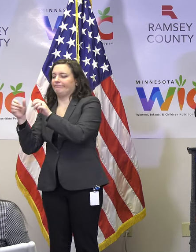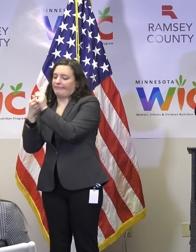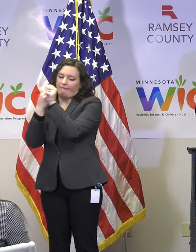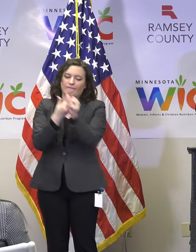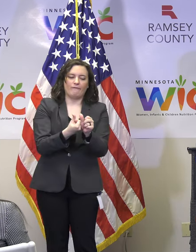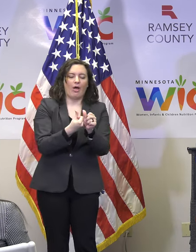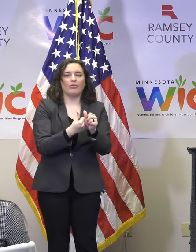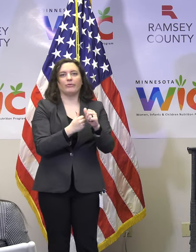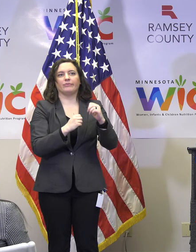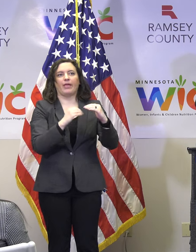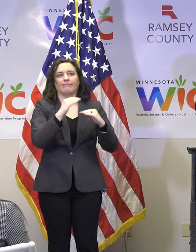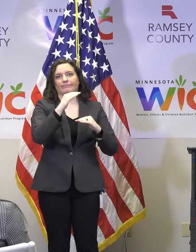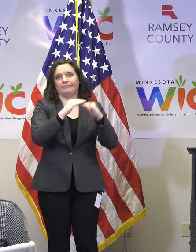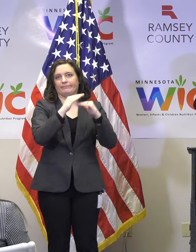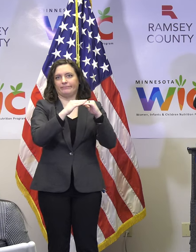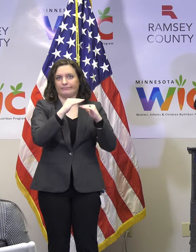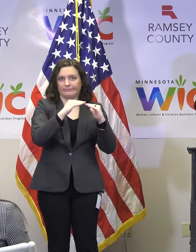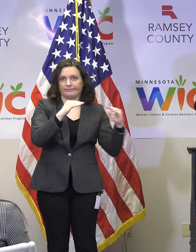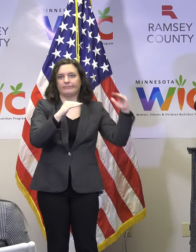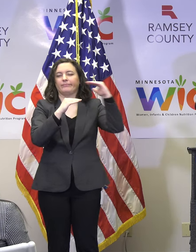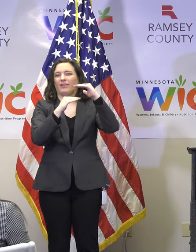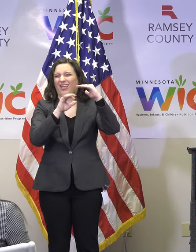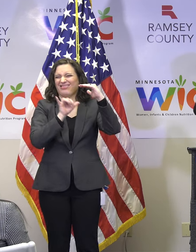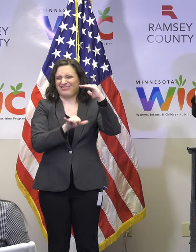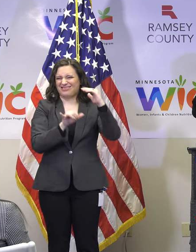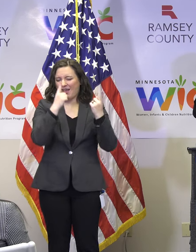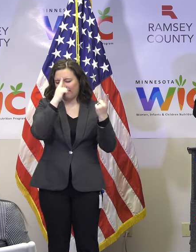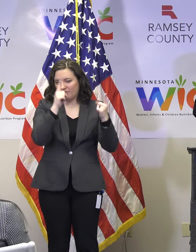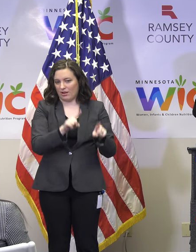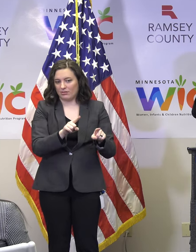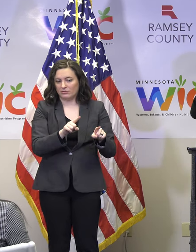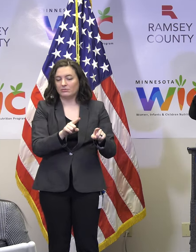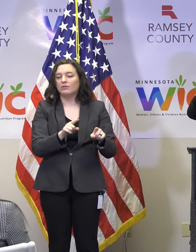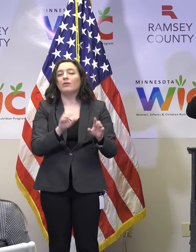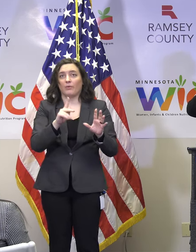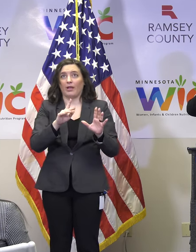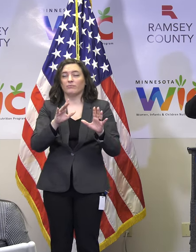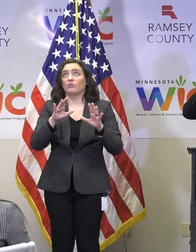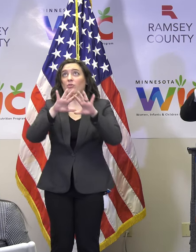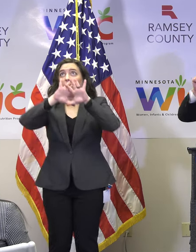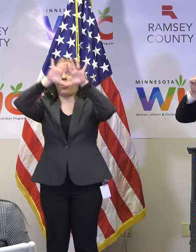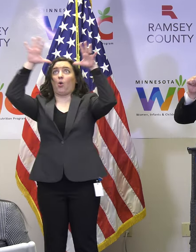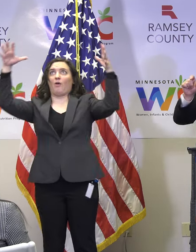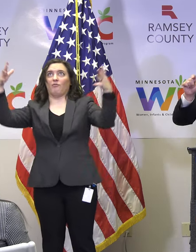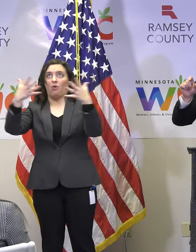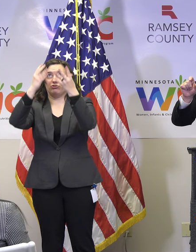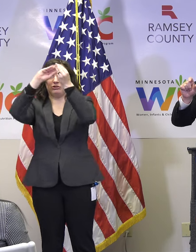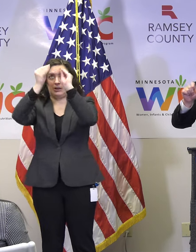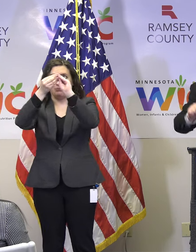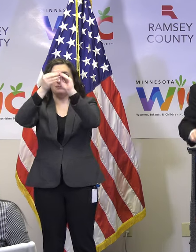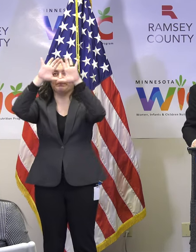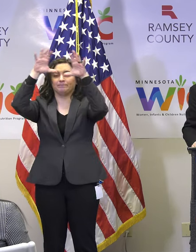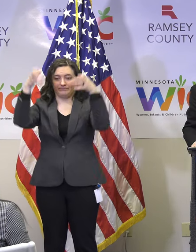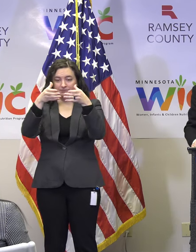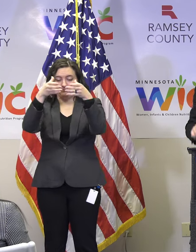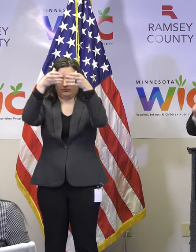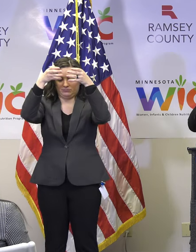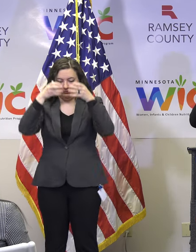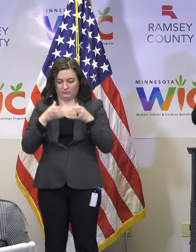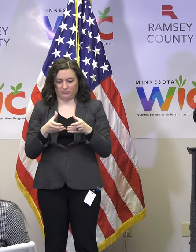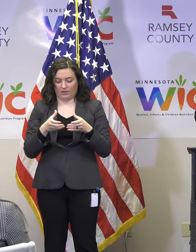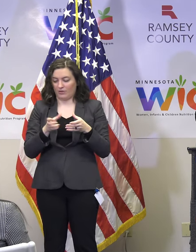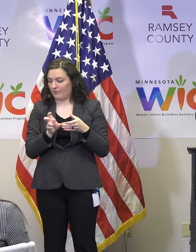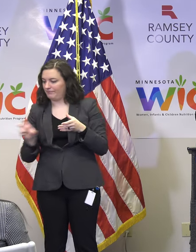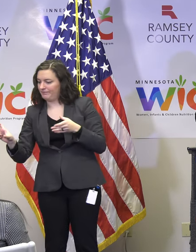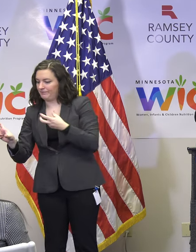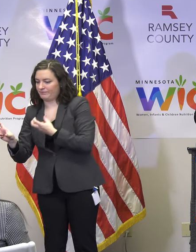made. Then within that overarching number, 12 numbers had to be set for each individual budget area. And we don't